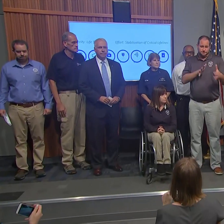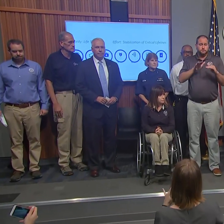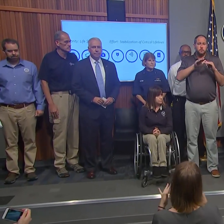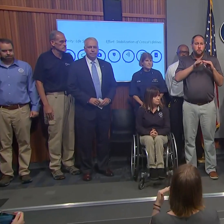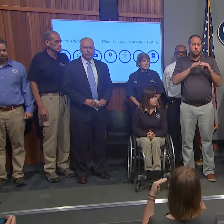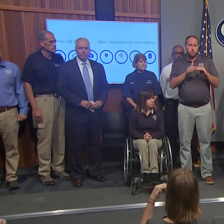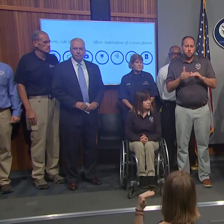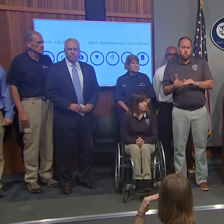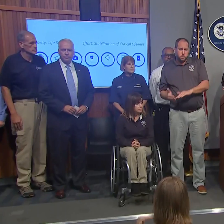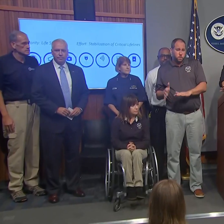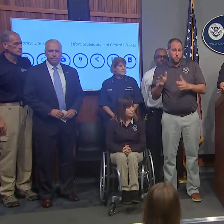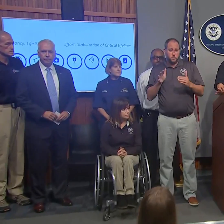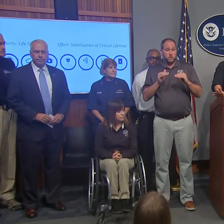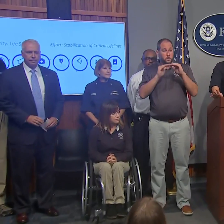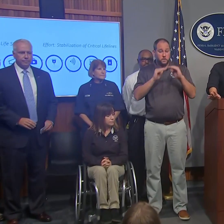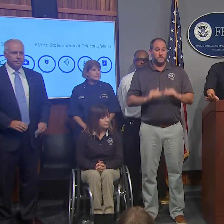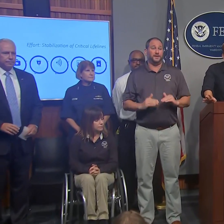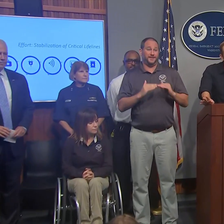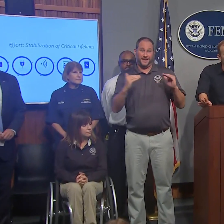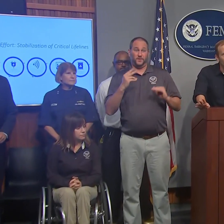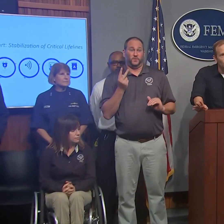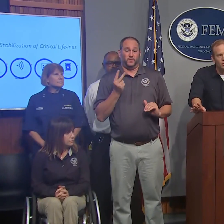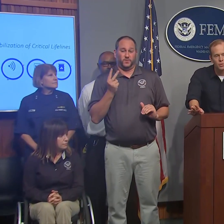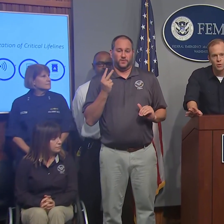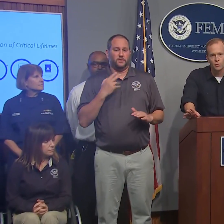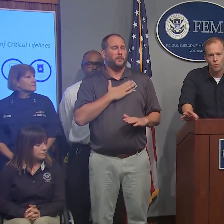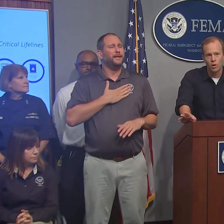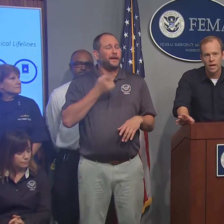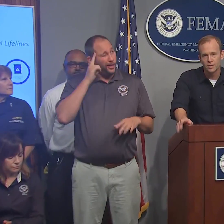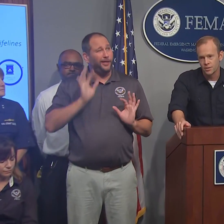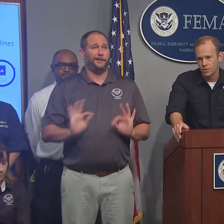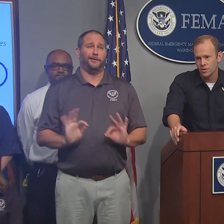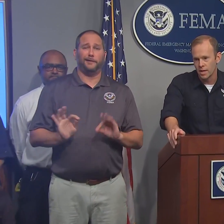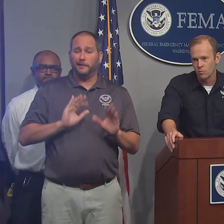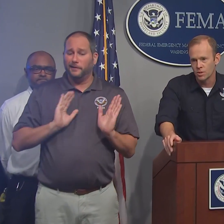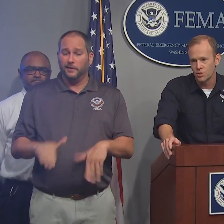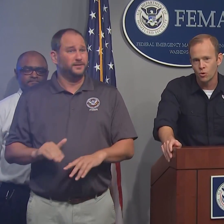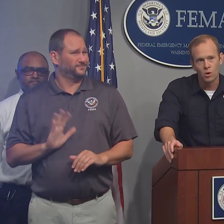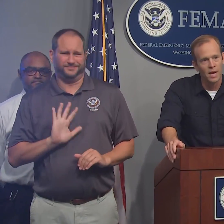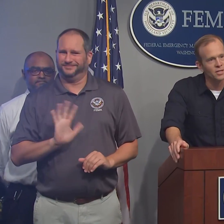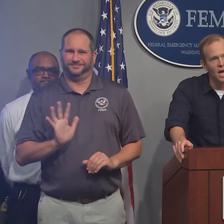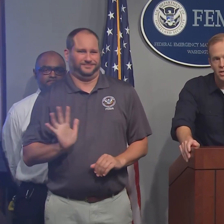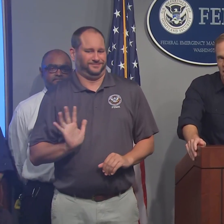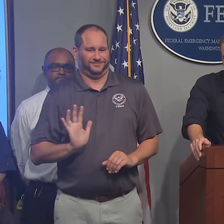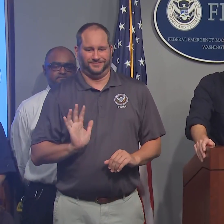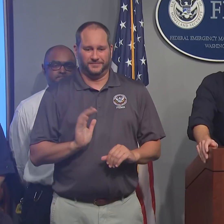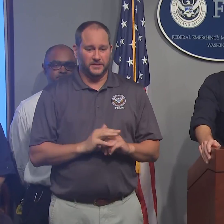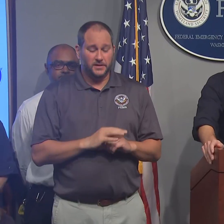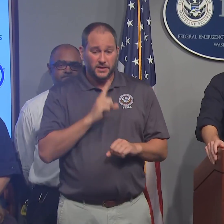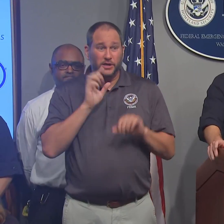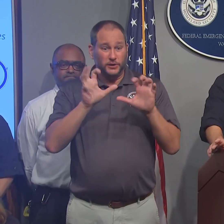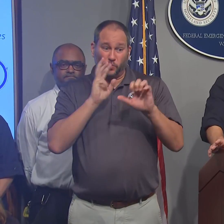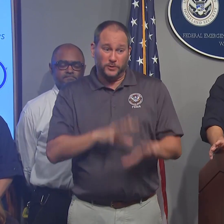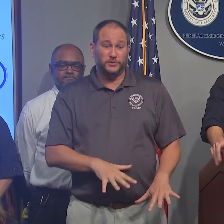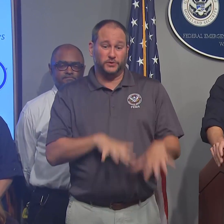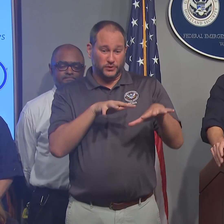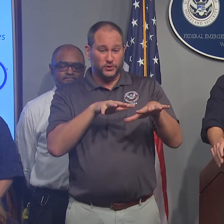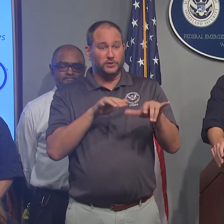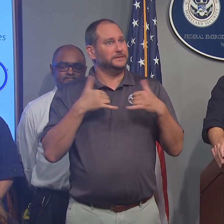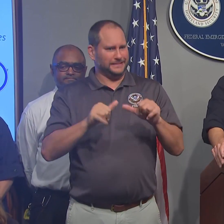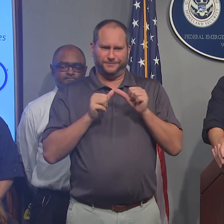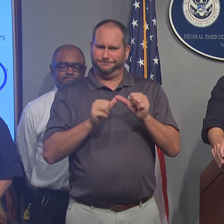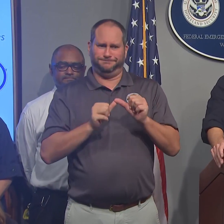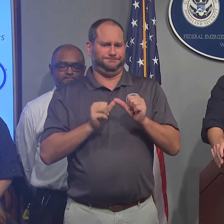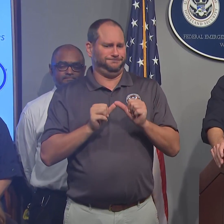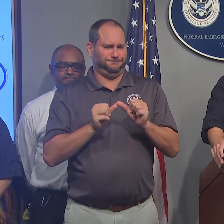Cat 2, please do not let your guard down. The storm surge forecast associated with this storm has not changed. It has remained the same.